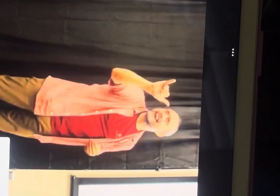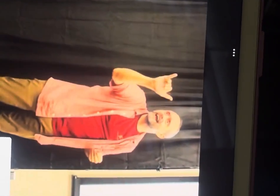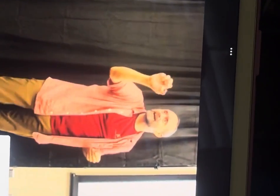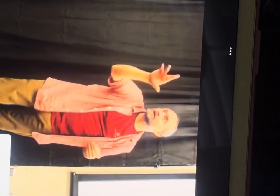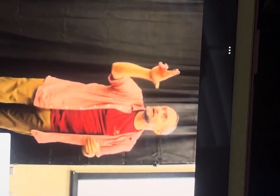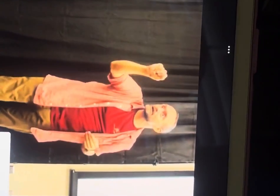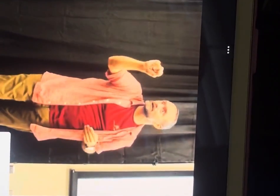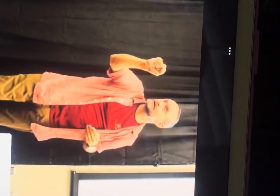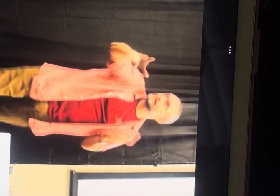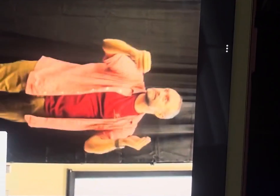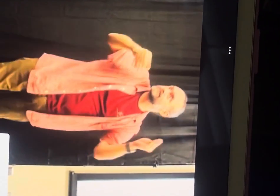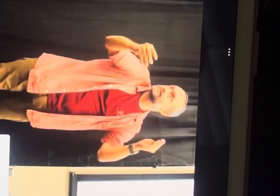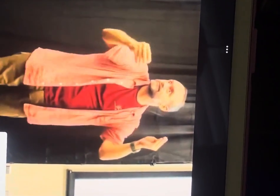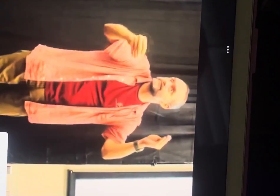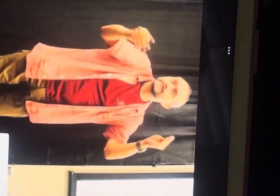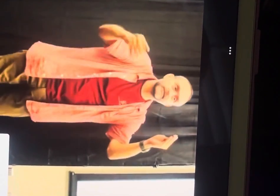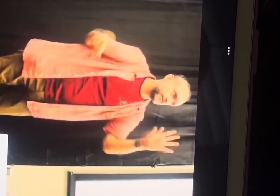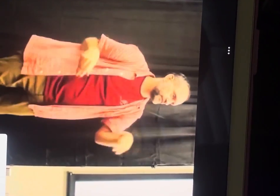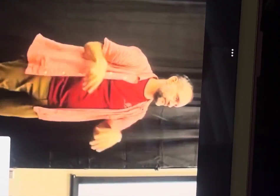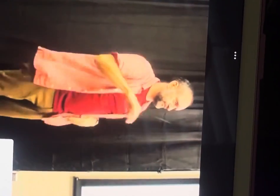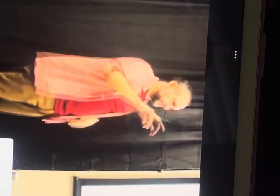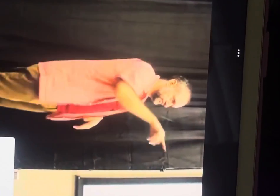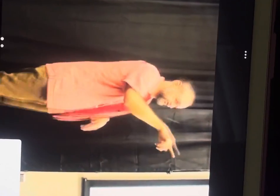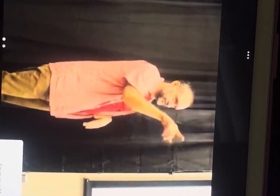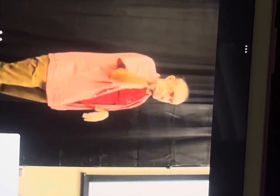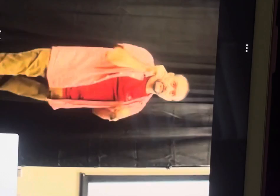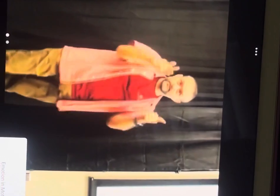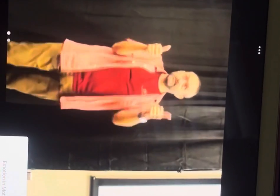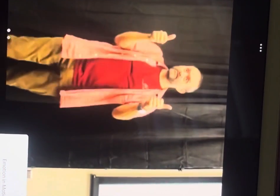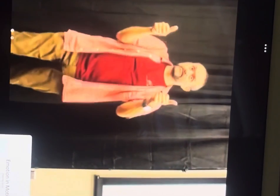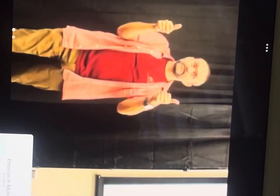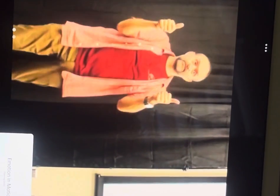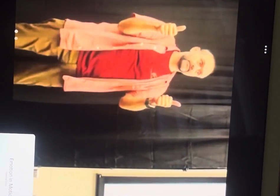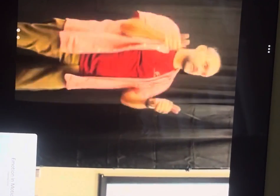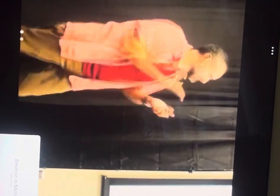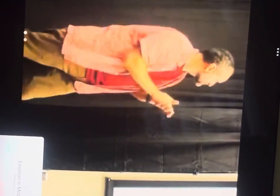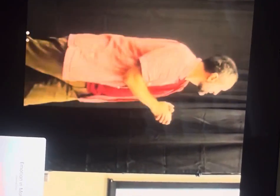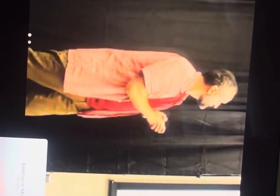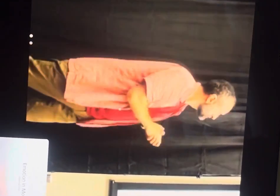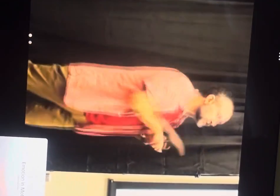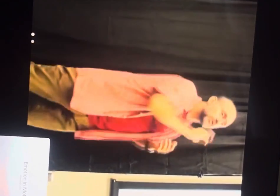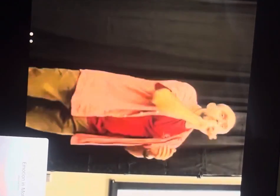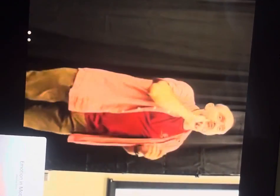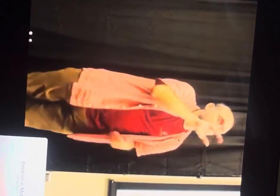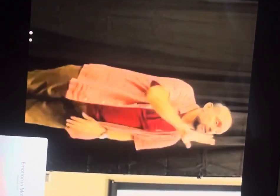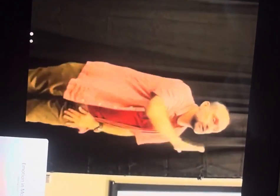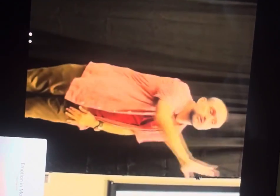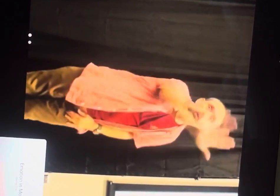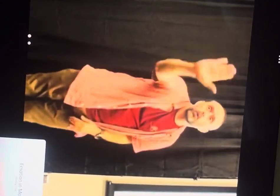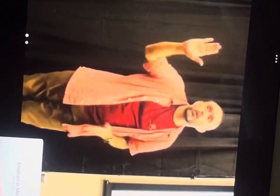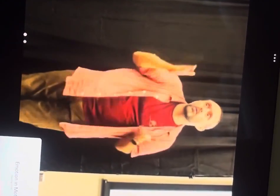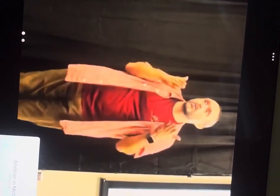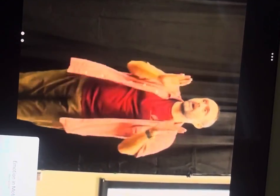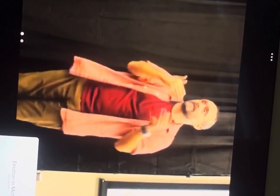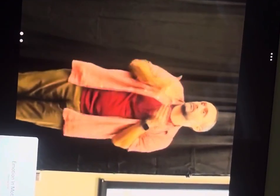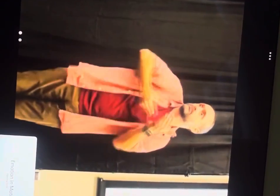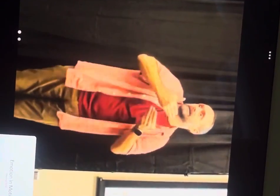adding and more layers onto your story. Great? You guys got it? So really, it's up